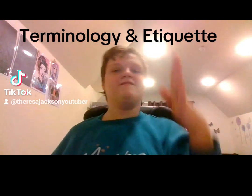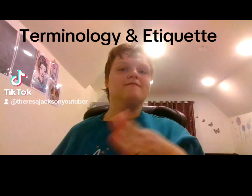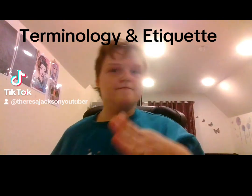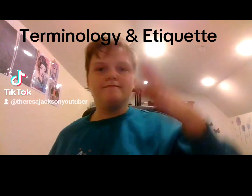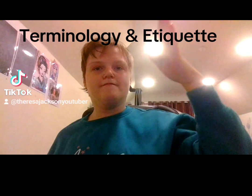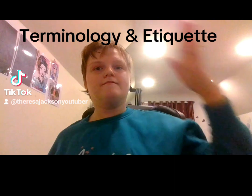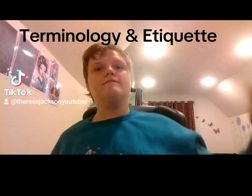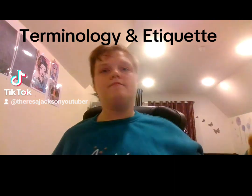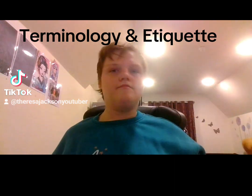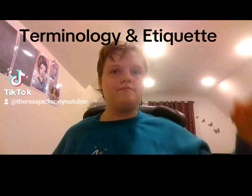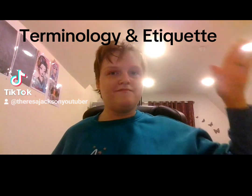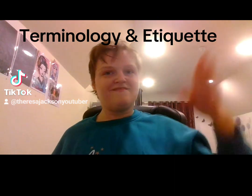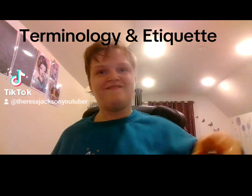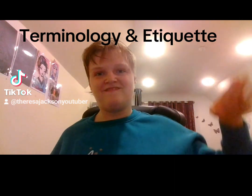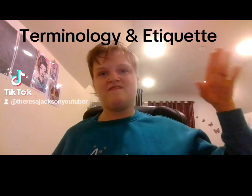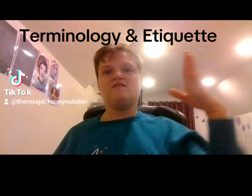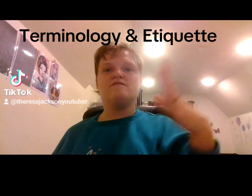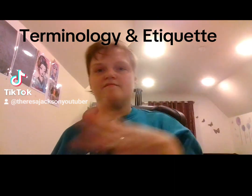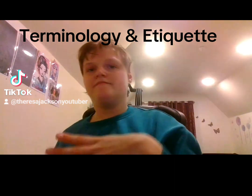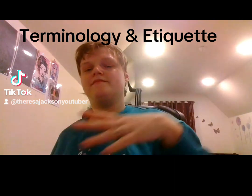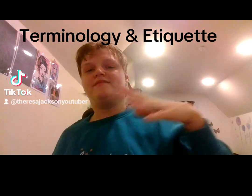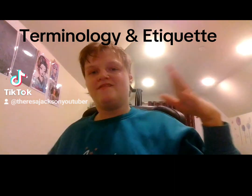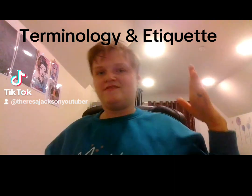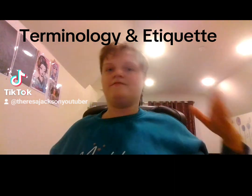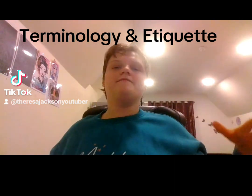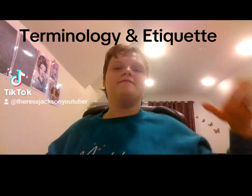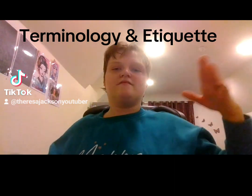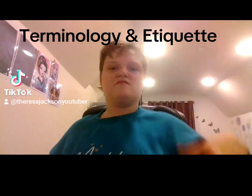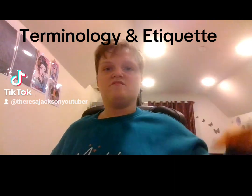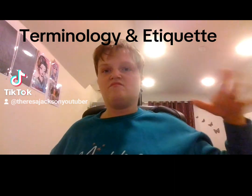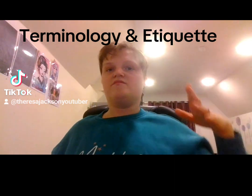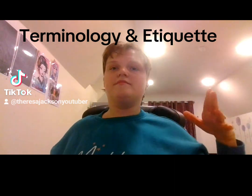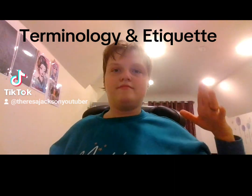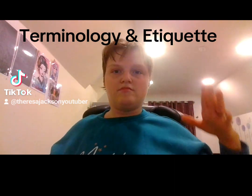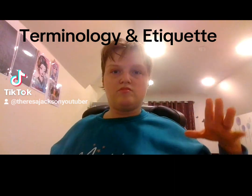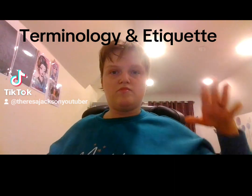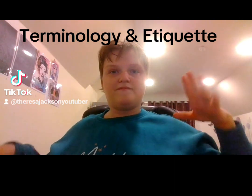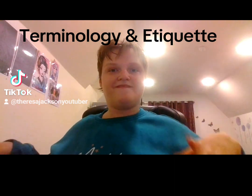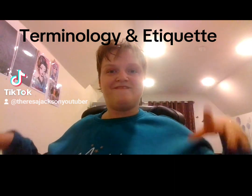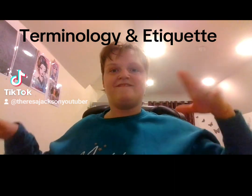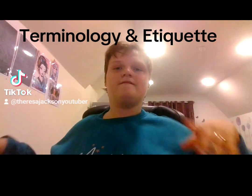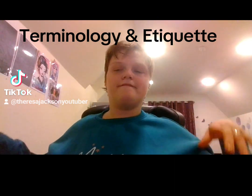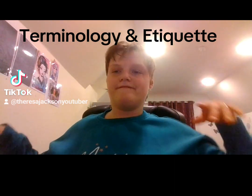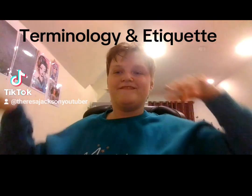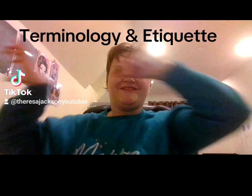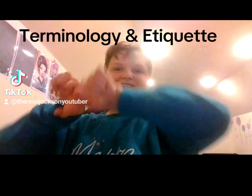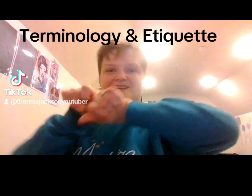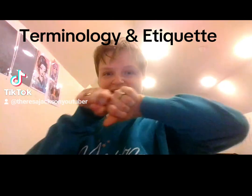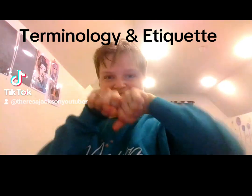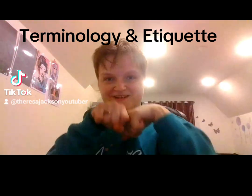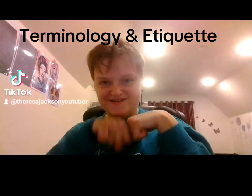video that I make. Today we are going to talk about, breaking barriers,